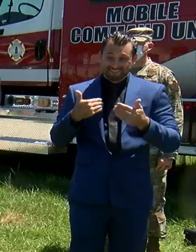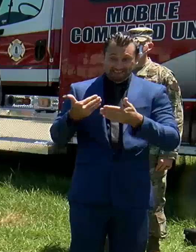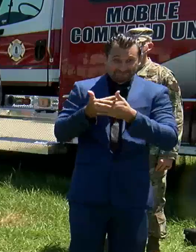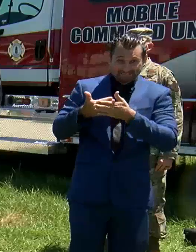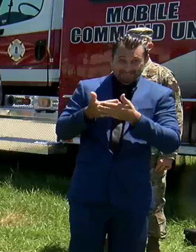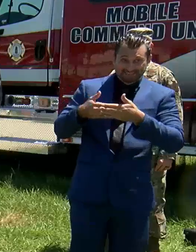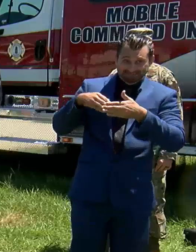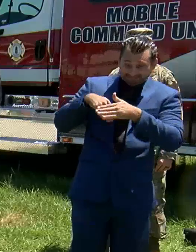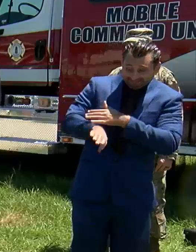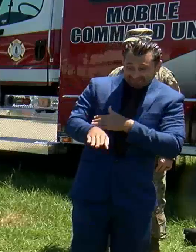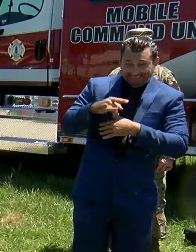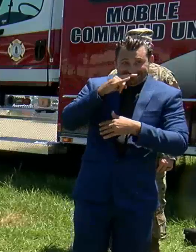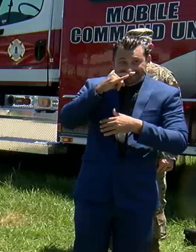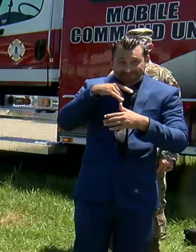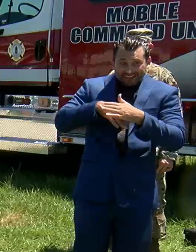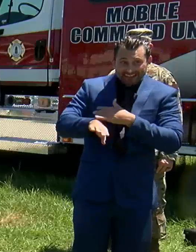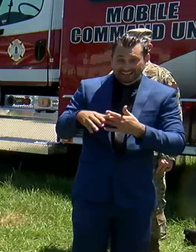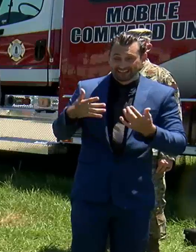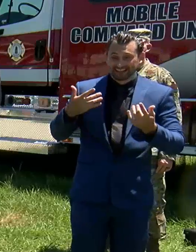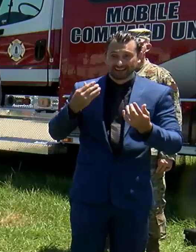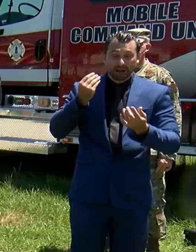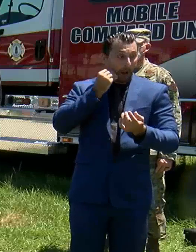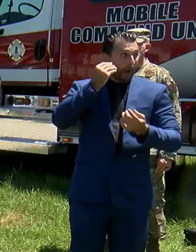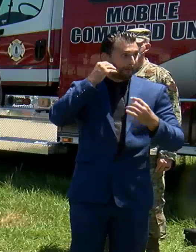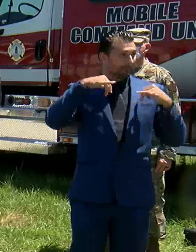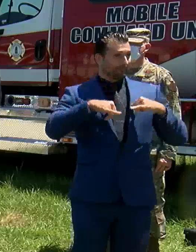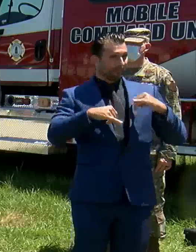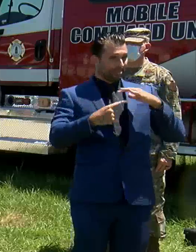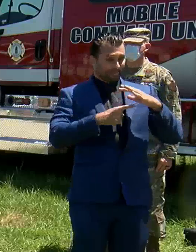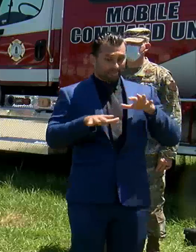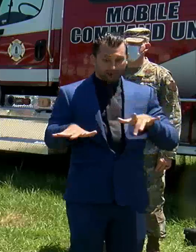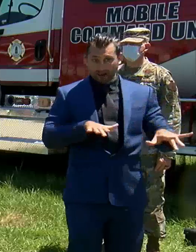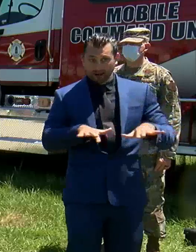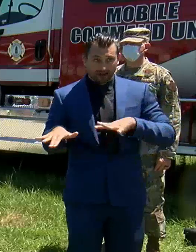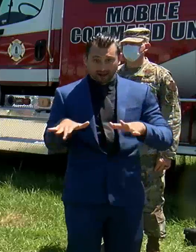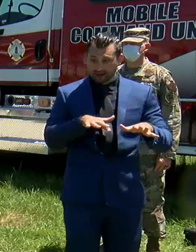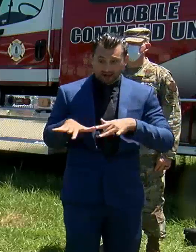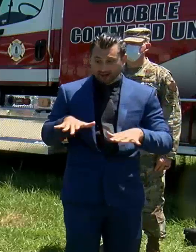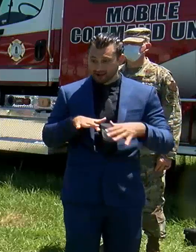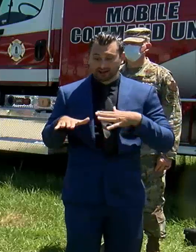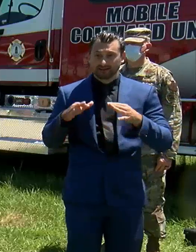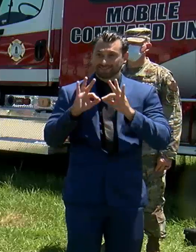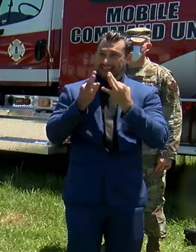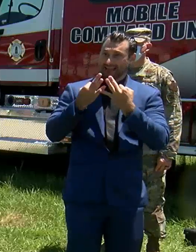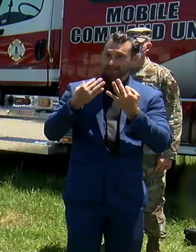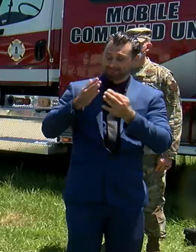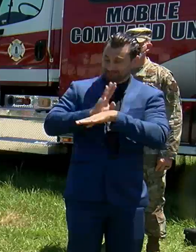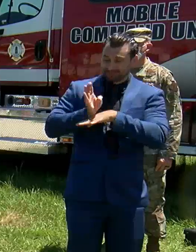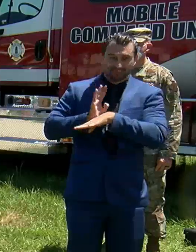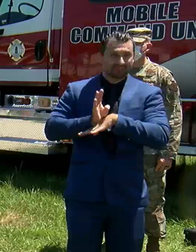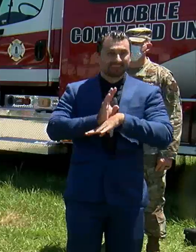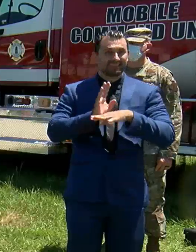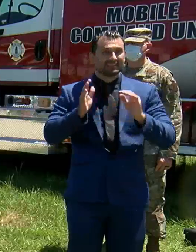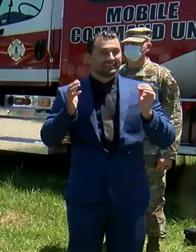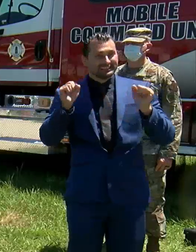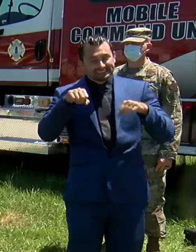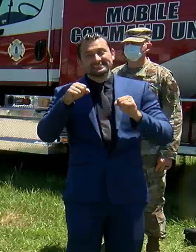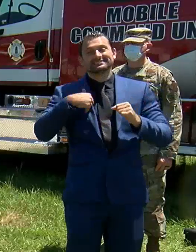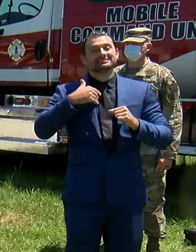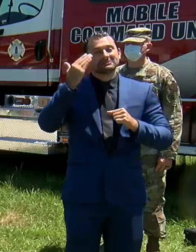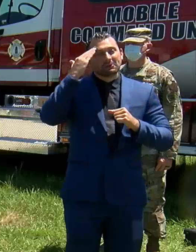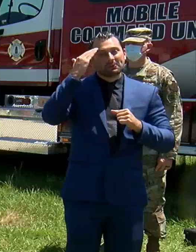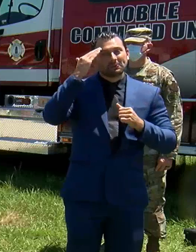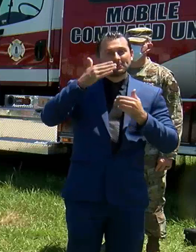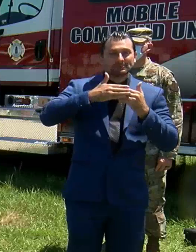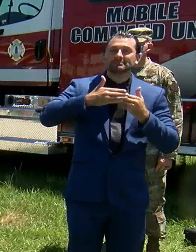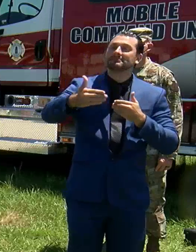that. But we are going to go, and we're going to go some of the places in Tallahassee and do that, because I think that we need